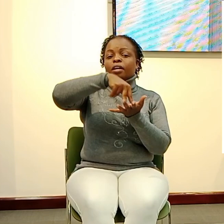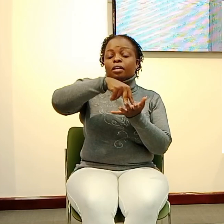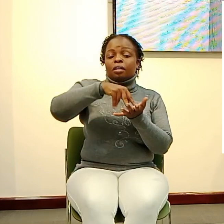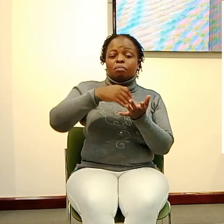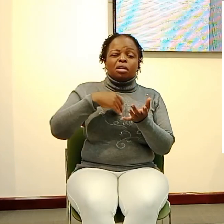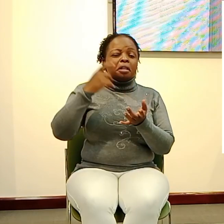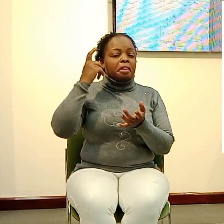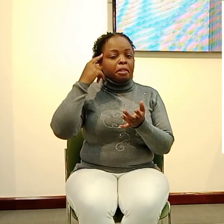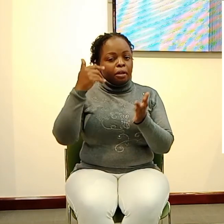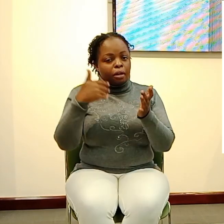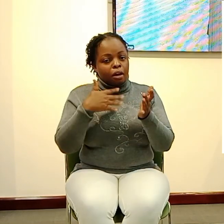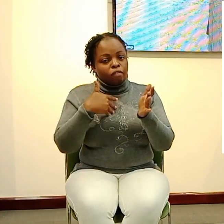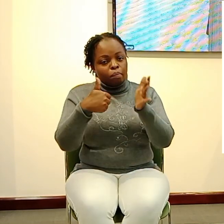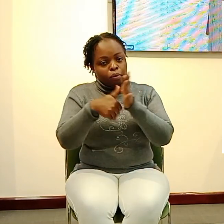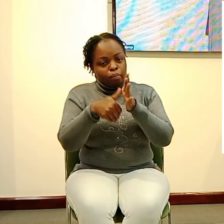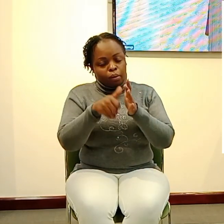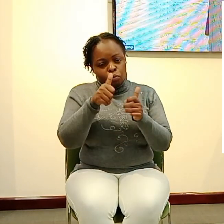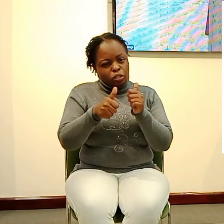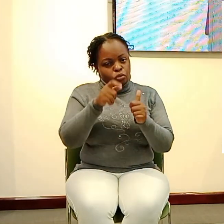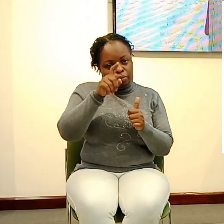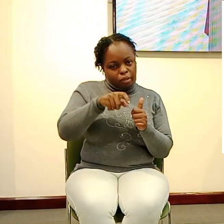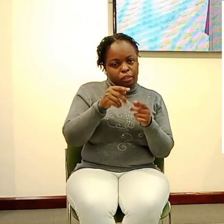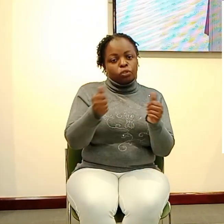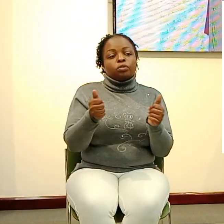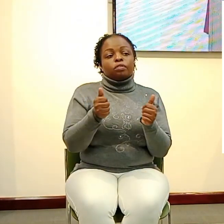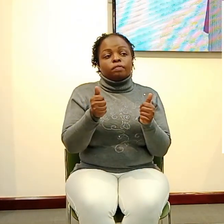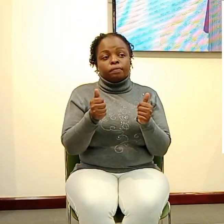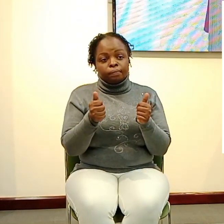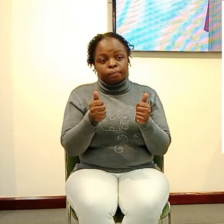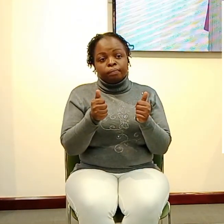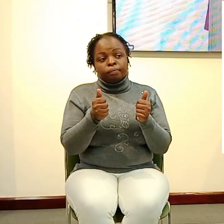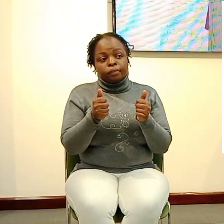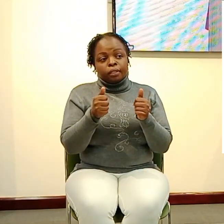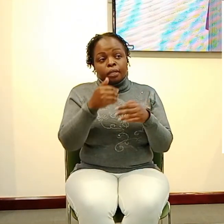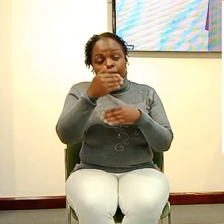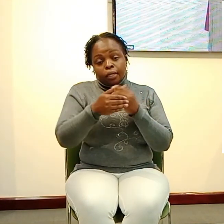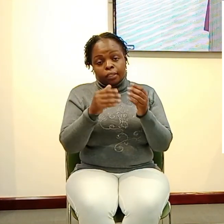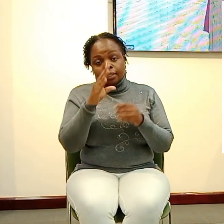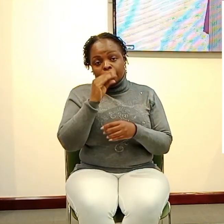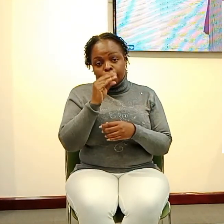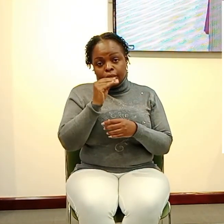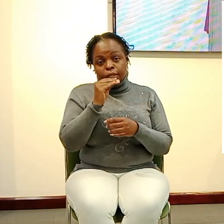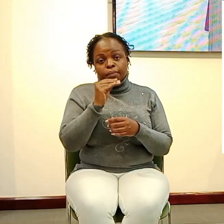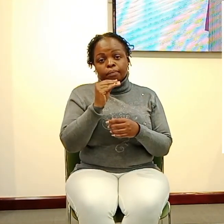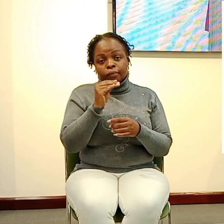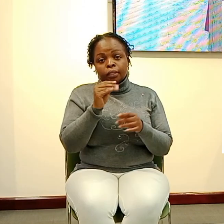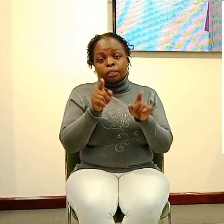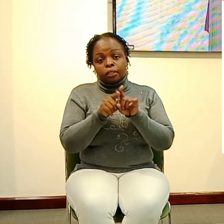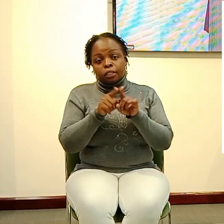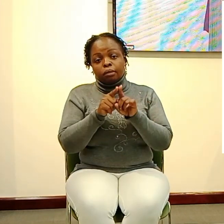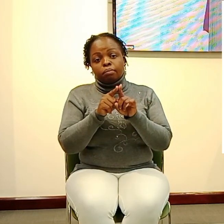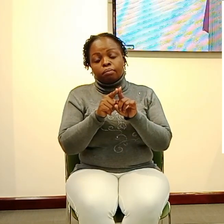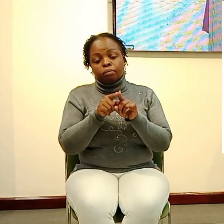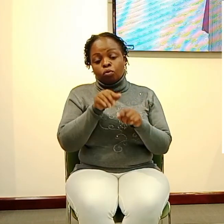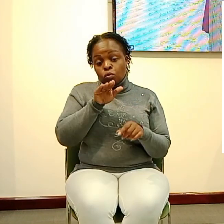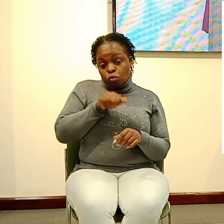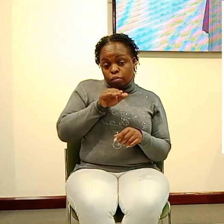think there is an issue that we need to figure out. The next speaker is also a woman I really